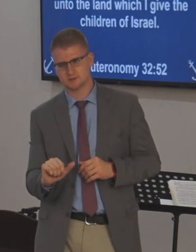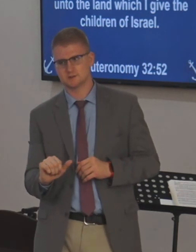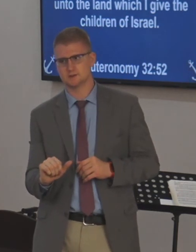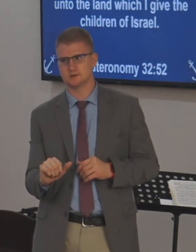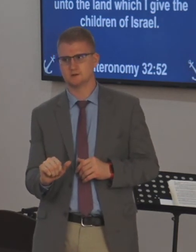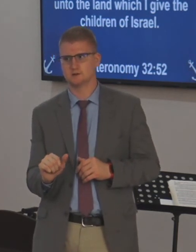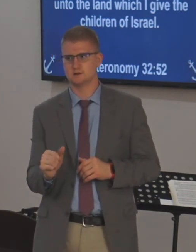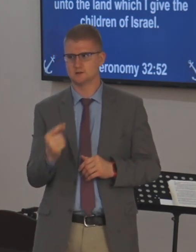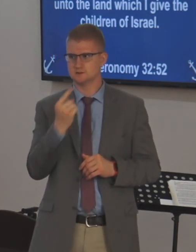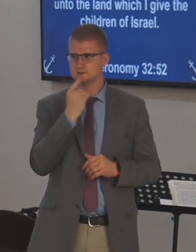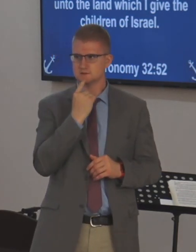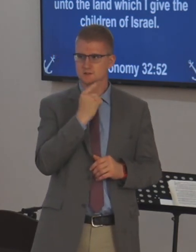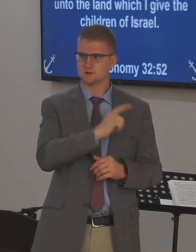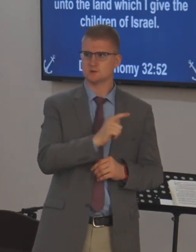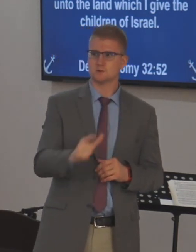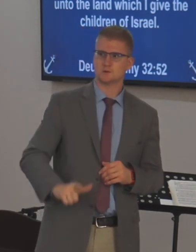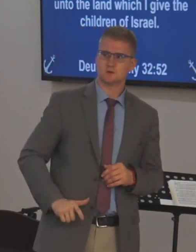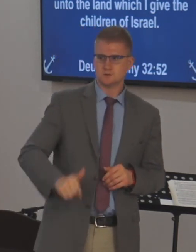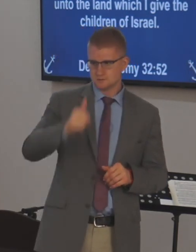what did he say?